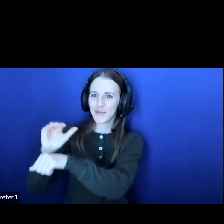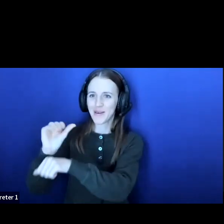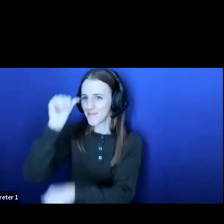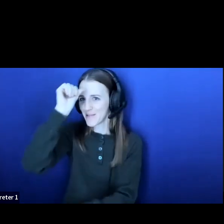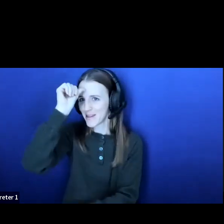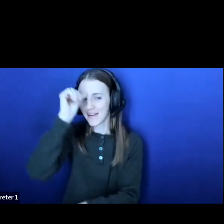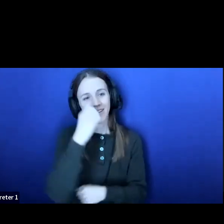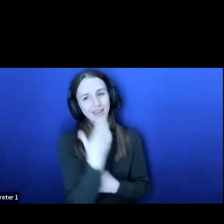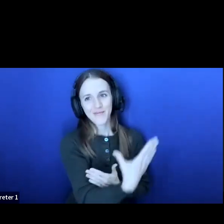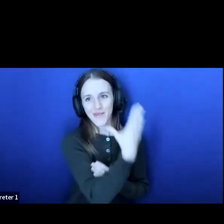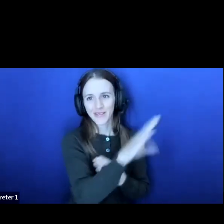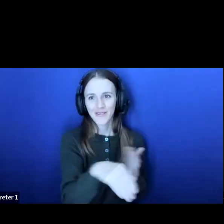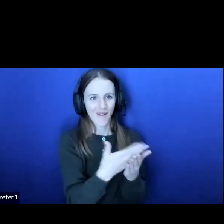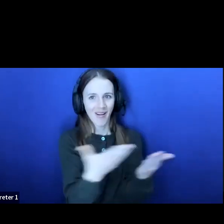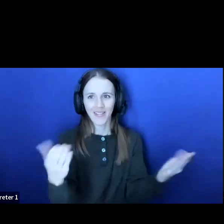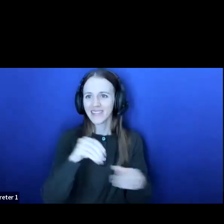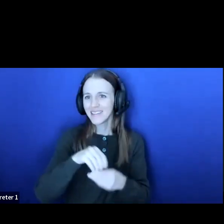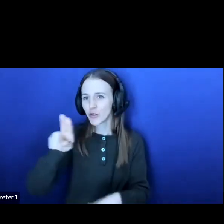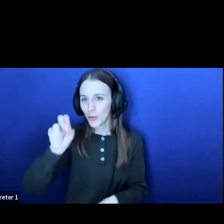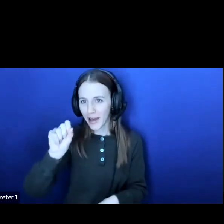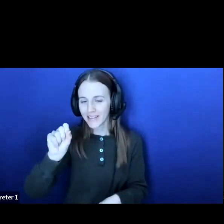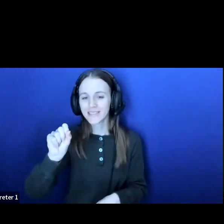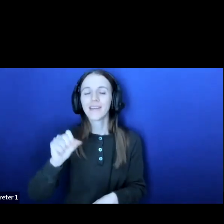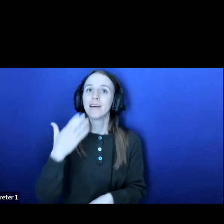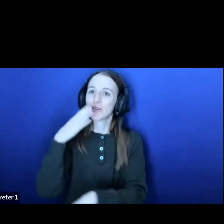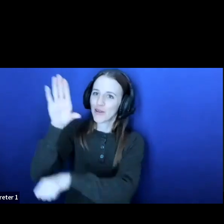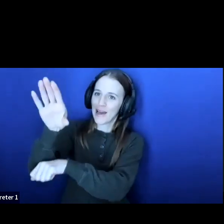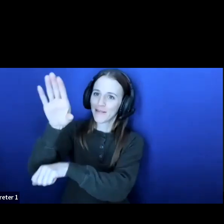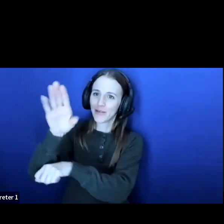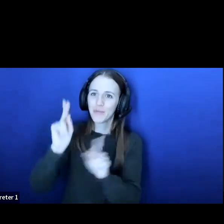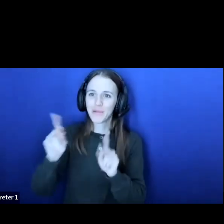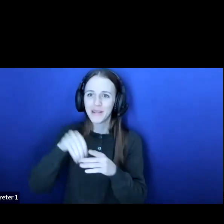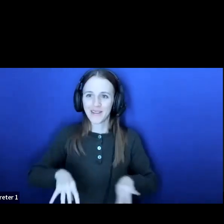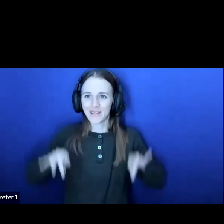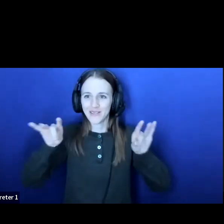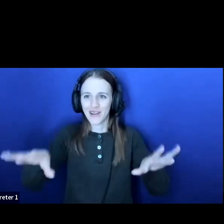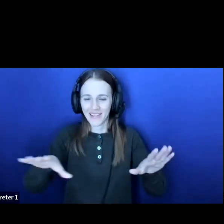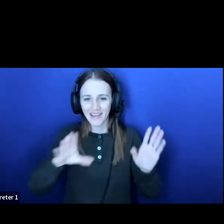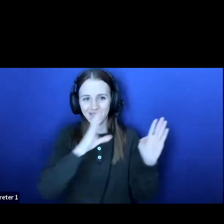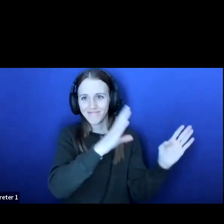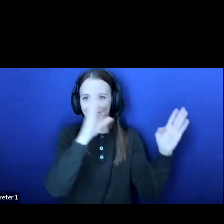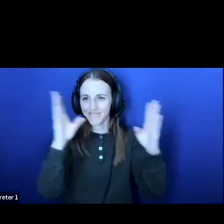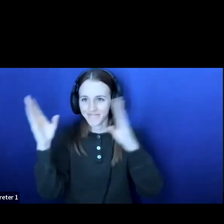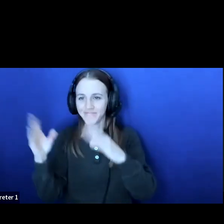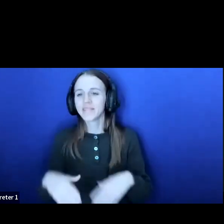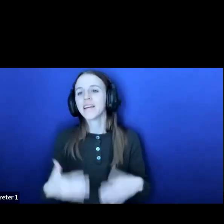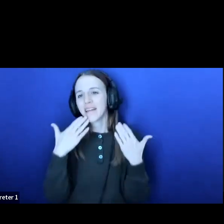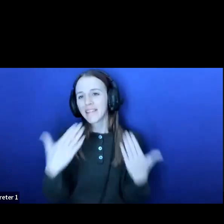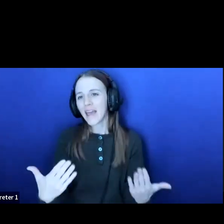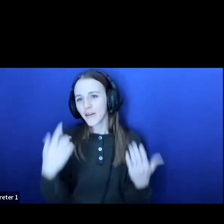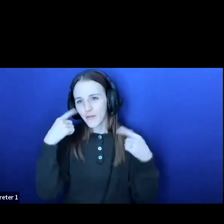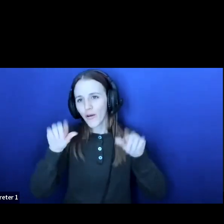and good morning to all of you in the United States, and good afternoon to people in Australia. Thank you so much for that